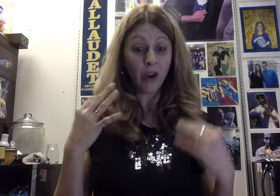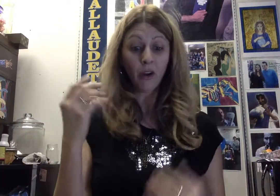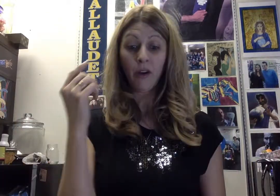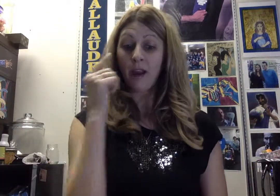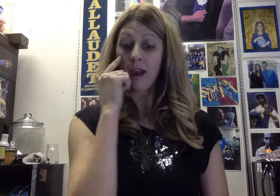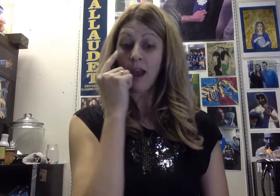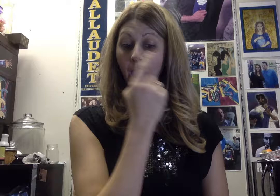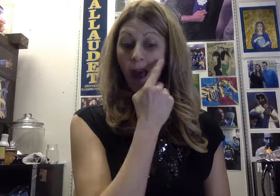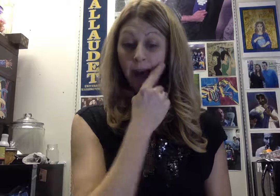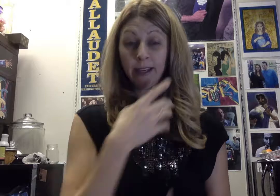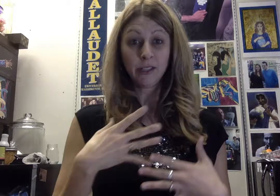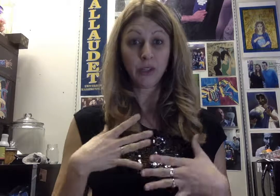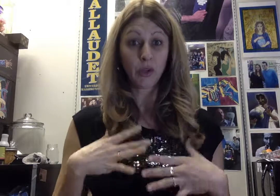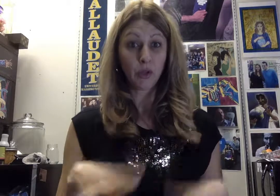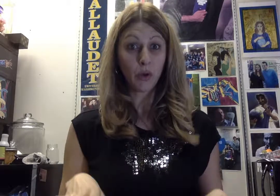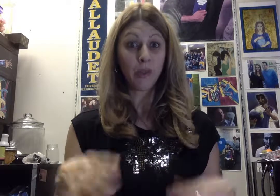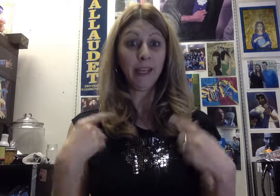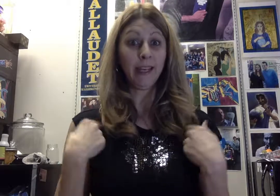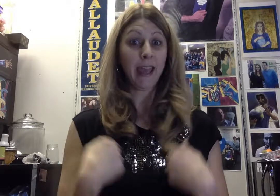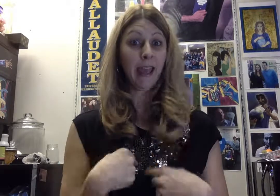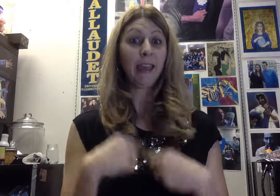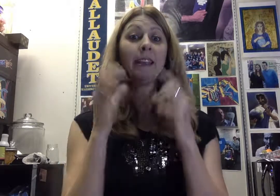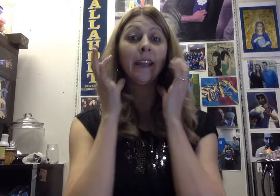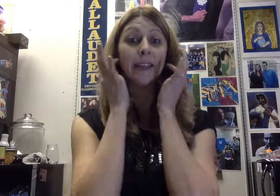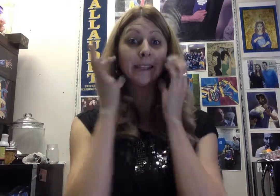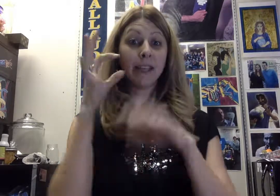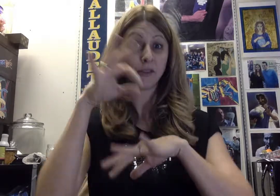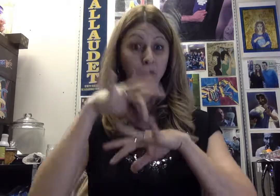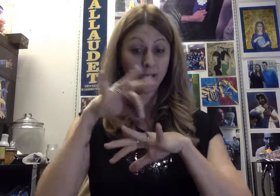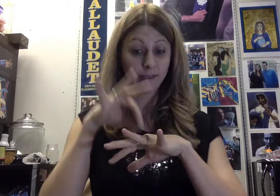hair, eyes, clothing, and accessories.